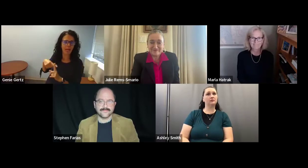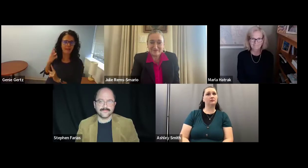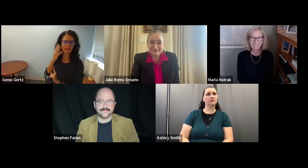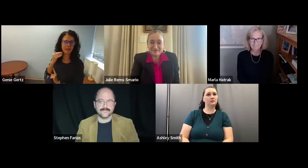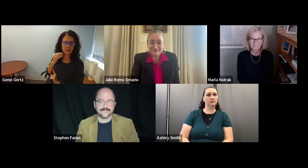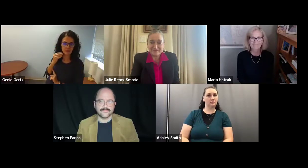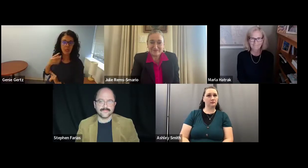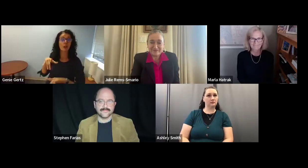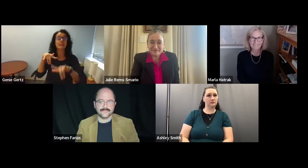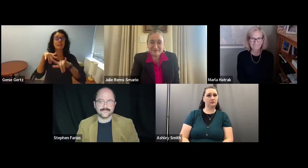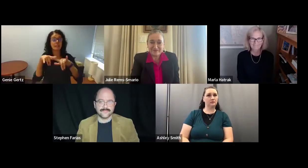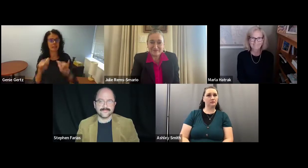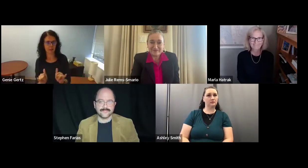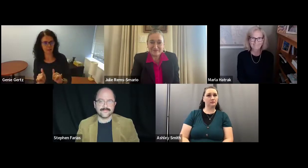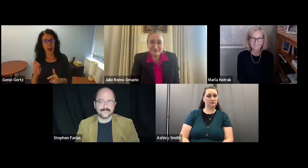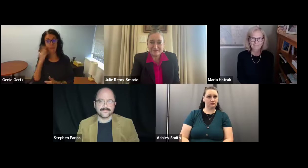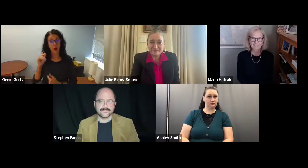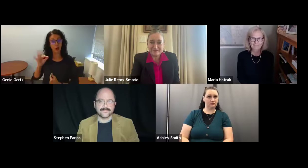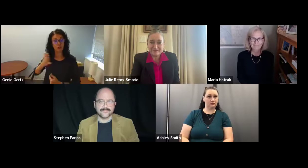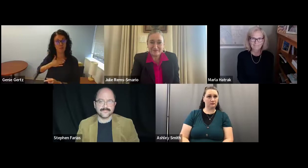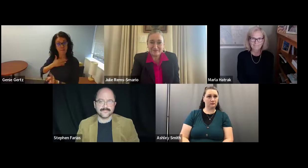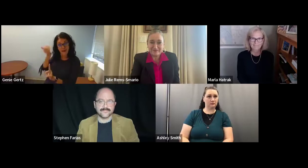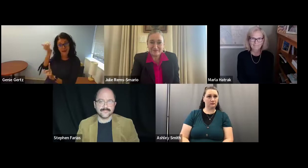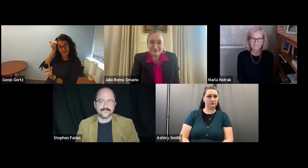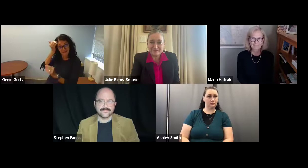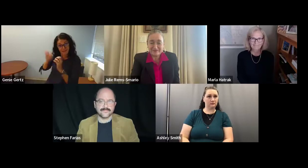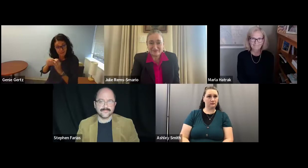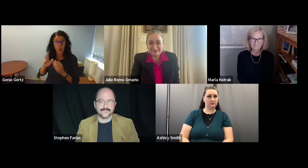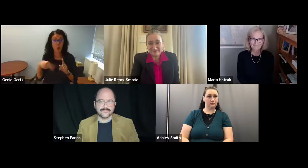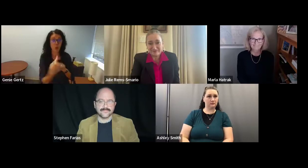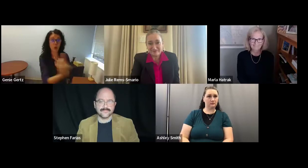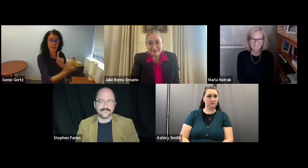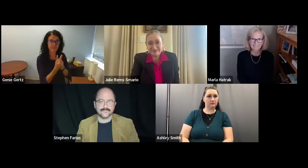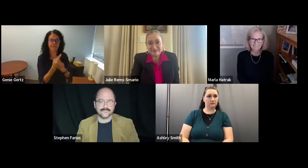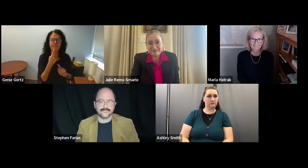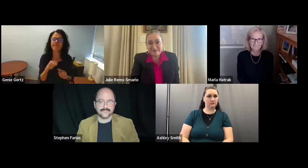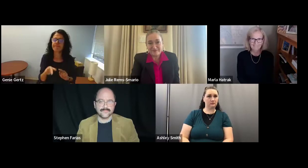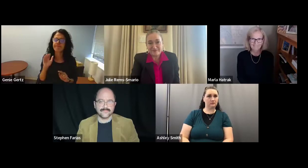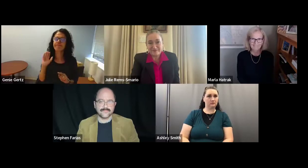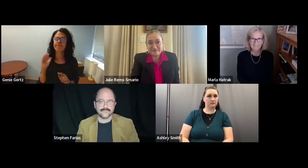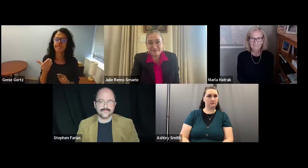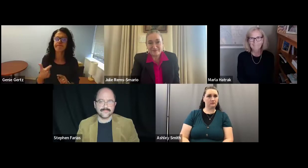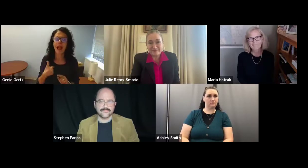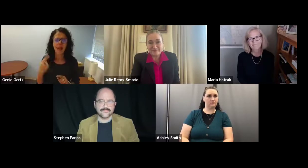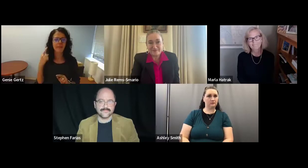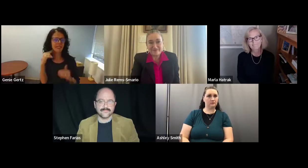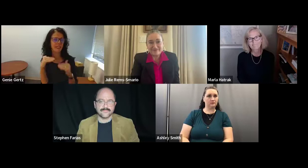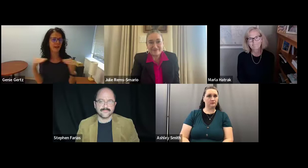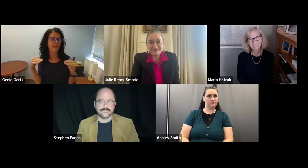minority compared to what most parents of deaf people experience. But my knowledge, when they came to me, they said, yeah,